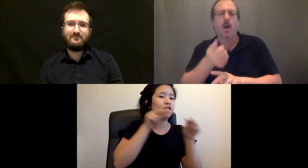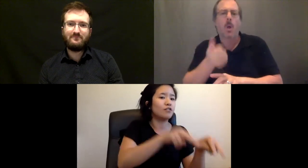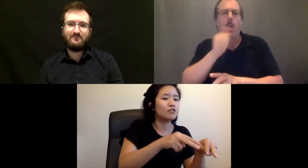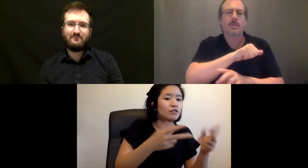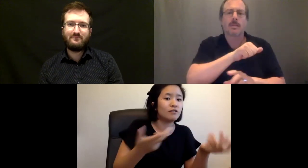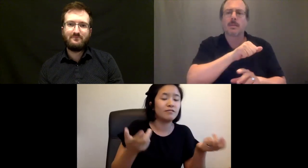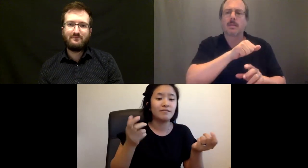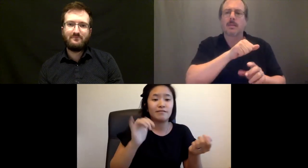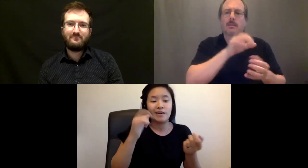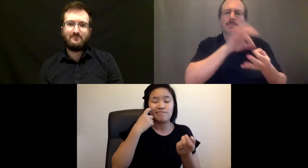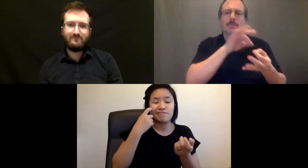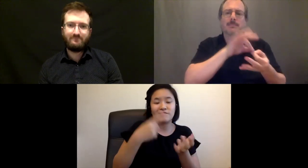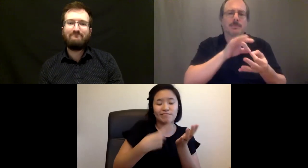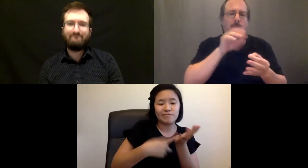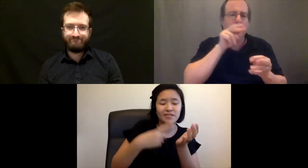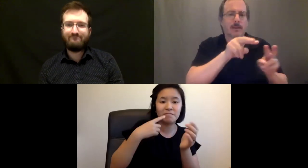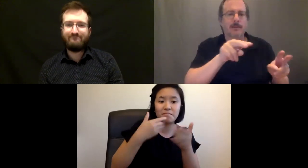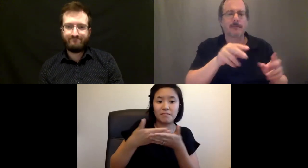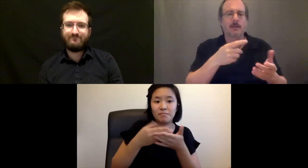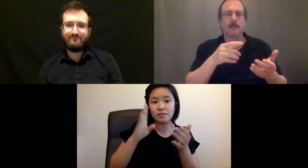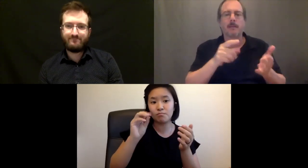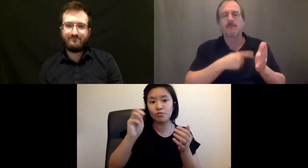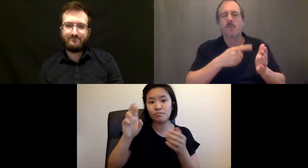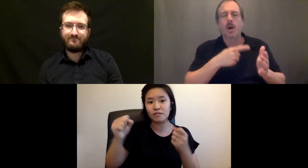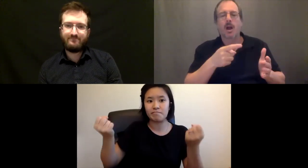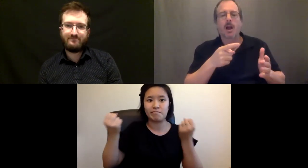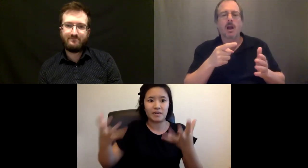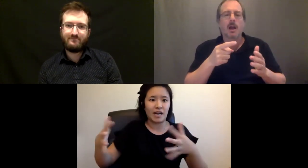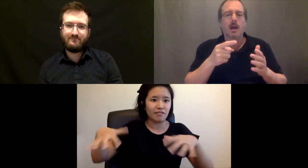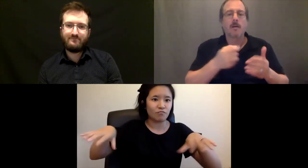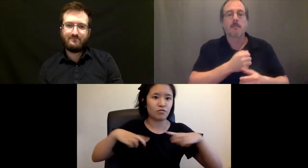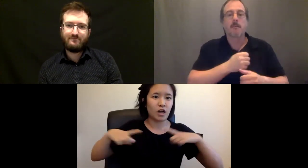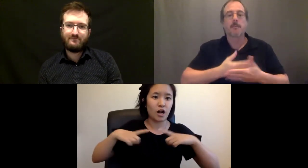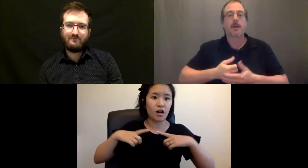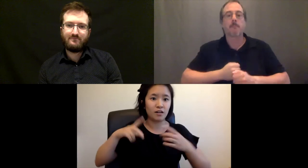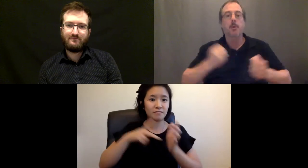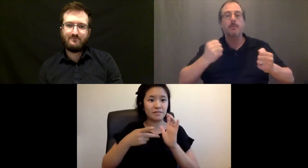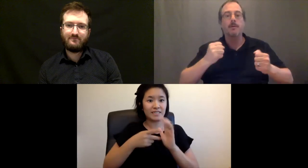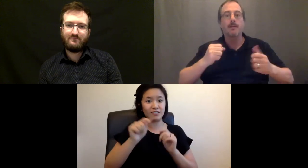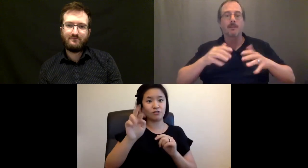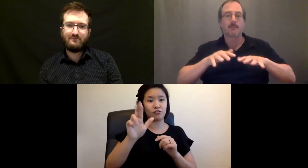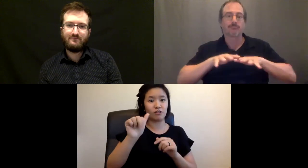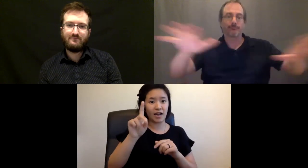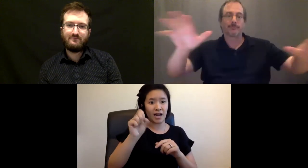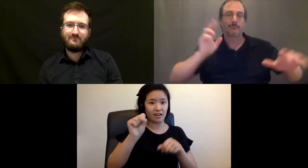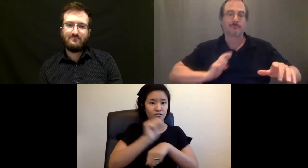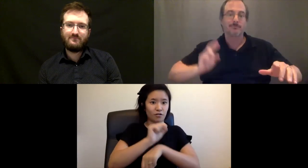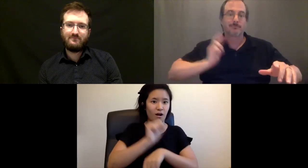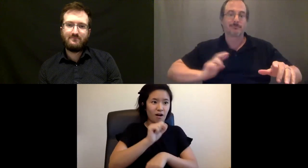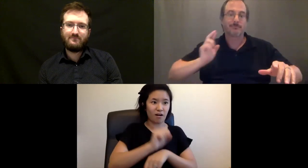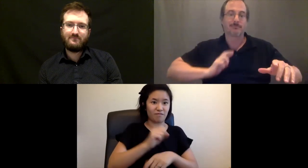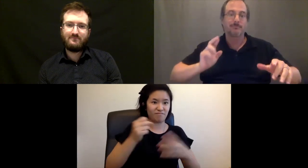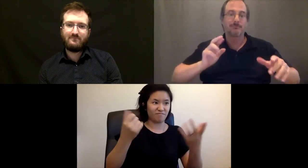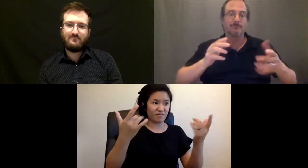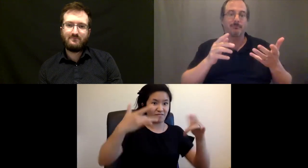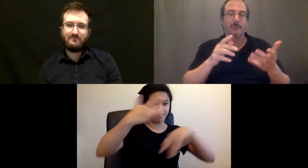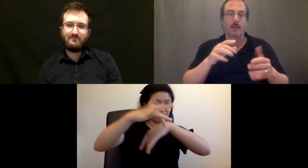Oh, people are looking to expertise in one field, but they're overlooking the other skills, right? As was previously